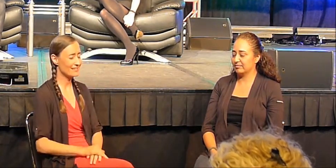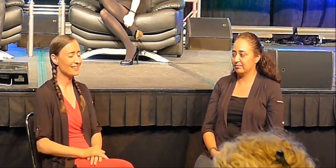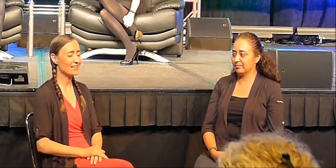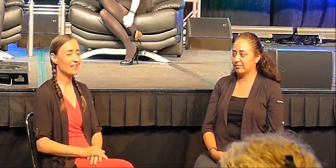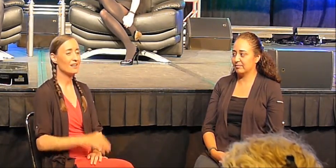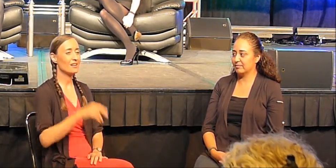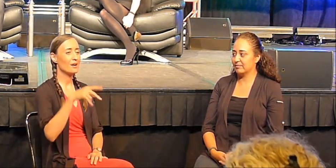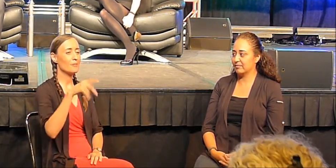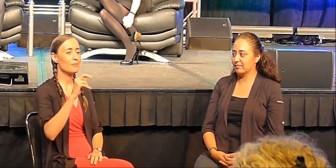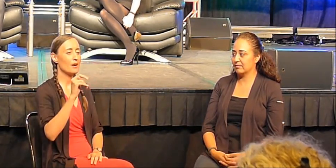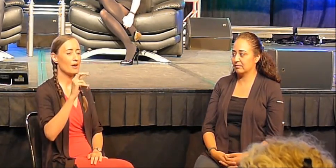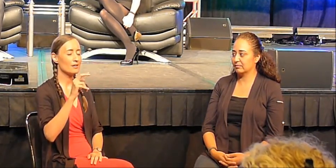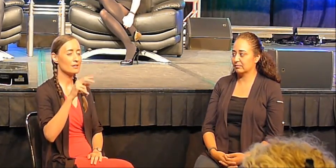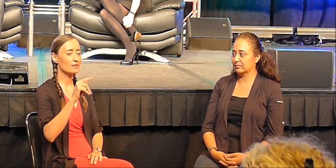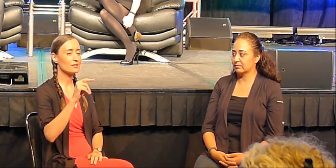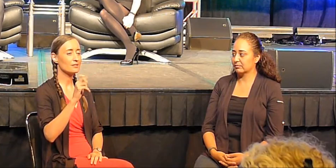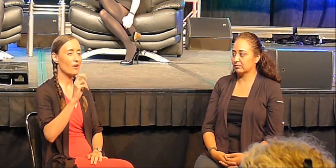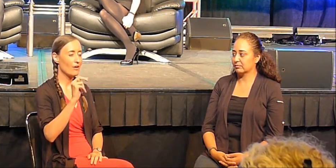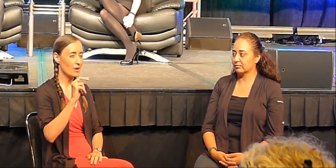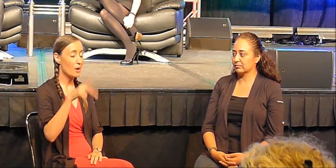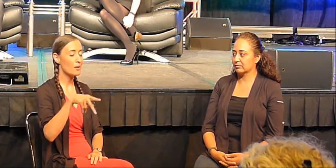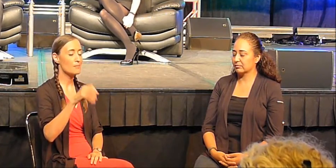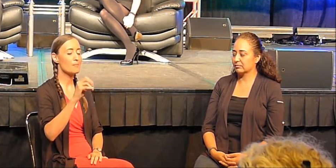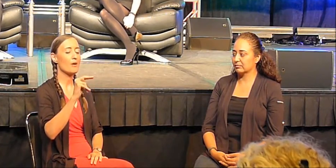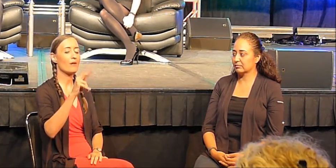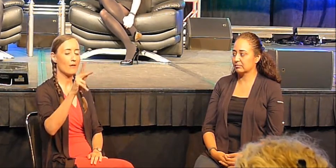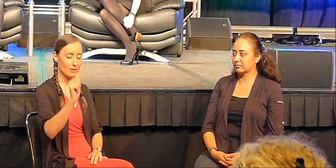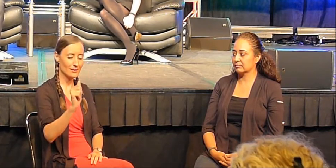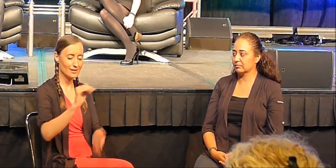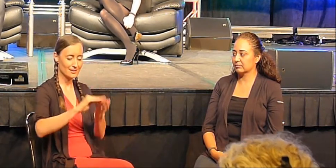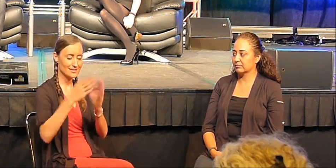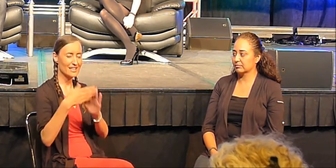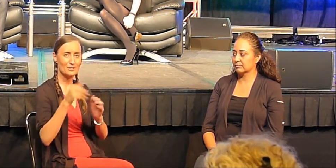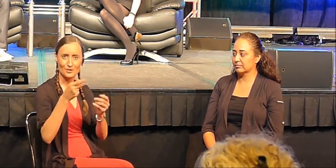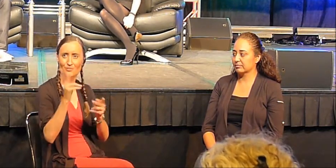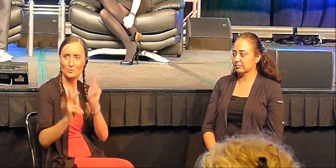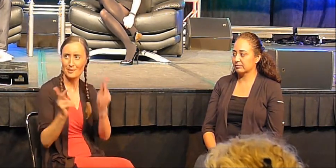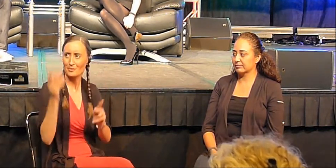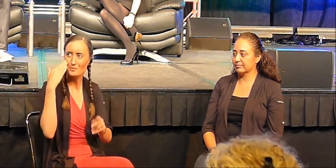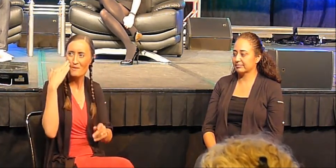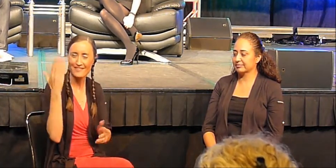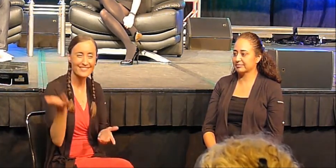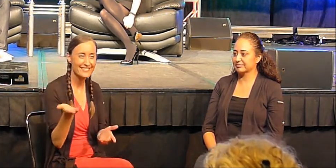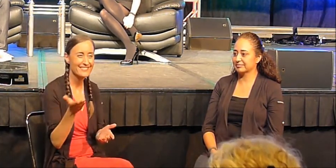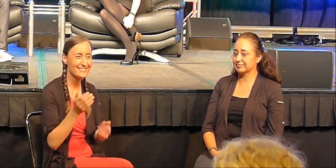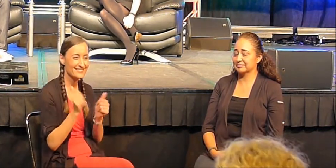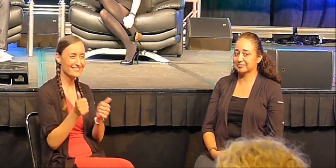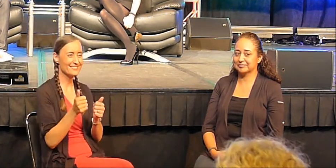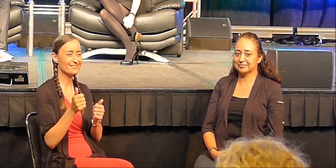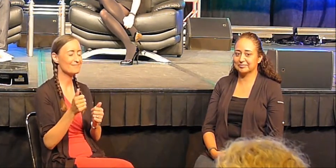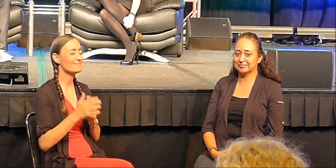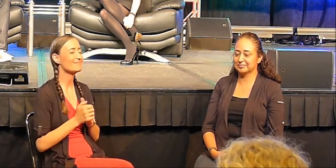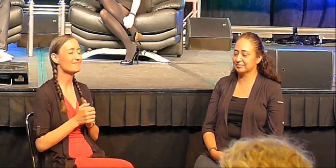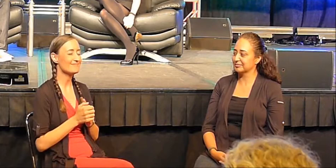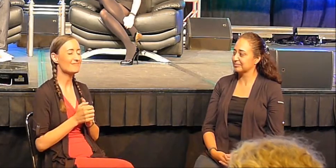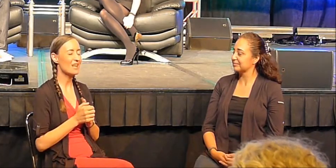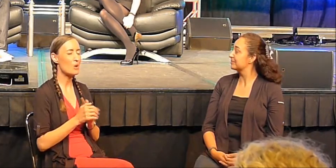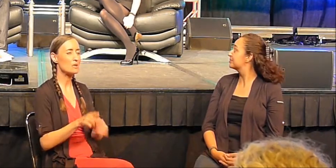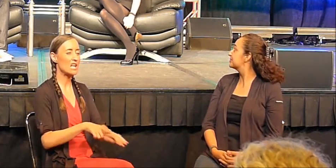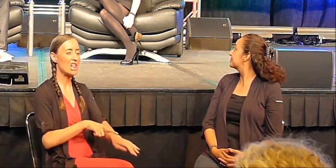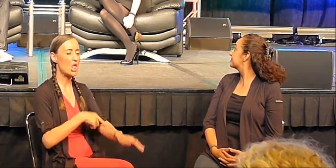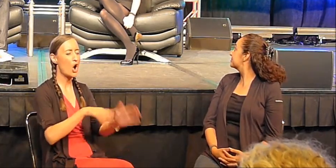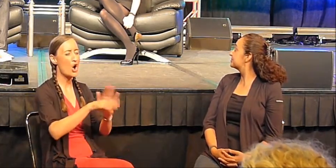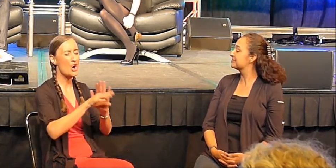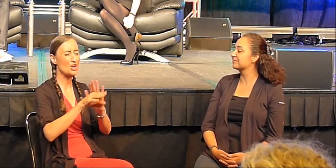Ponca City and in Norman. Yes, Ponca. There's a few people from Ponca here. Okay. And it was a long shoot. We